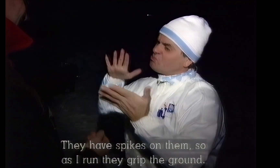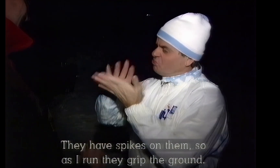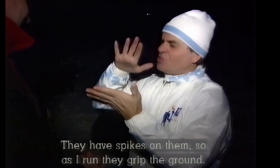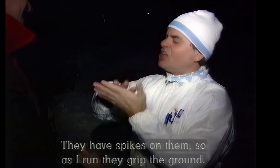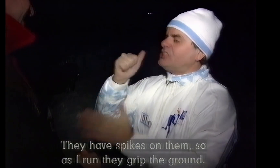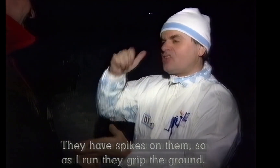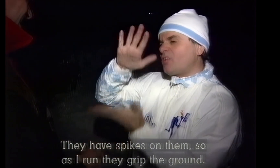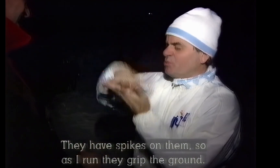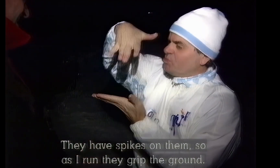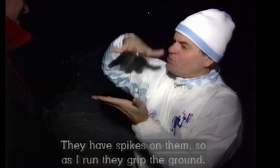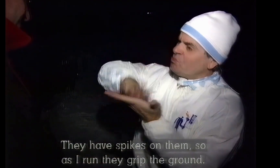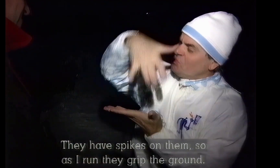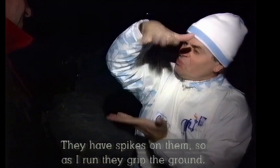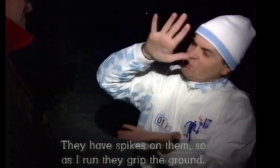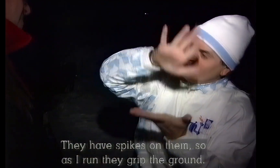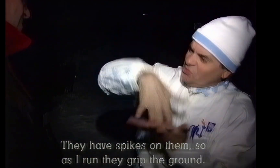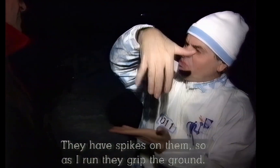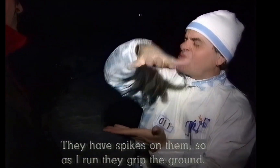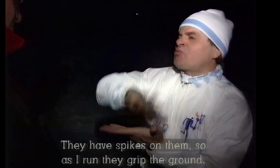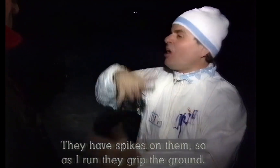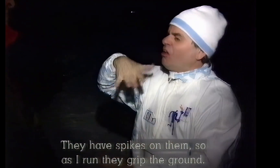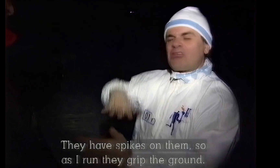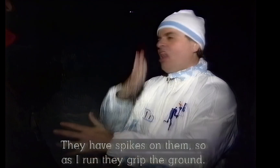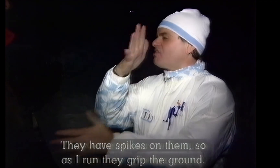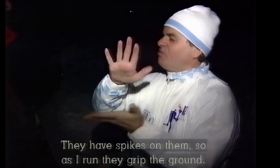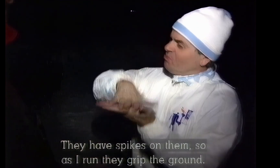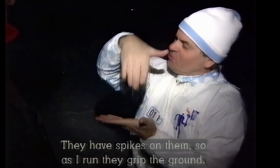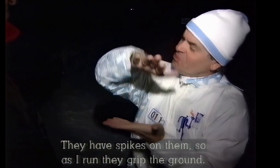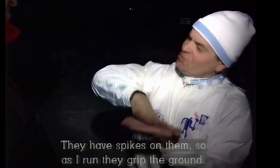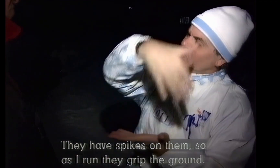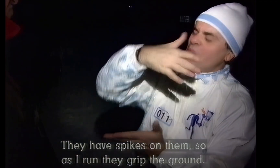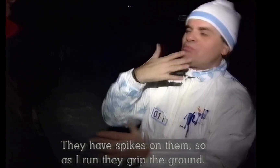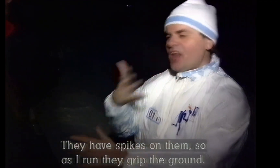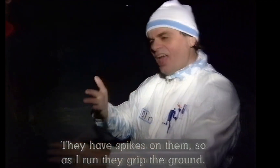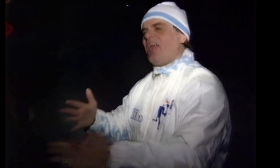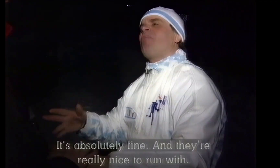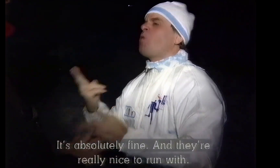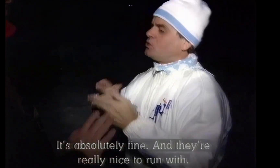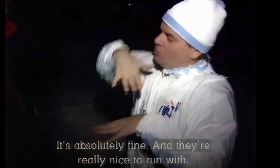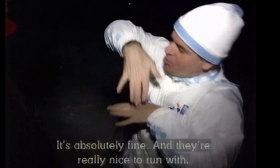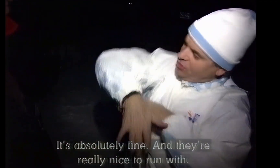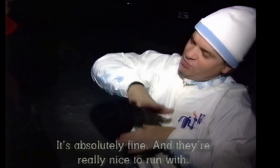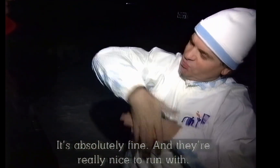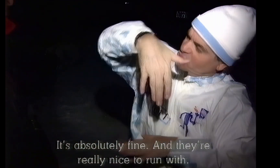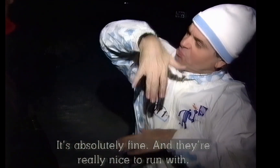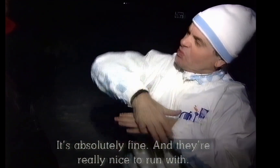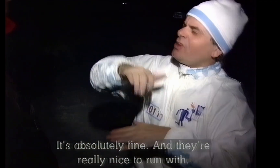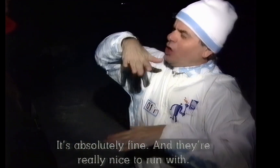You see, they have spikes on them. So as I'm running, they just grip to the ground. It's absolutely fine. And they're really nice to run with. They're